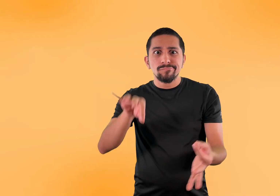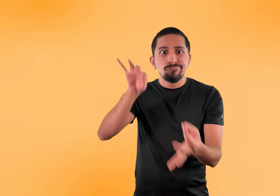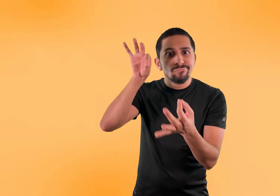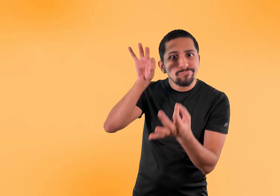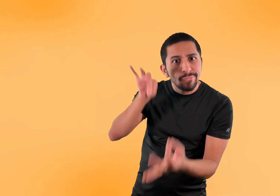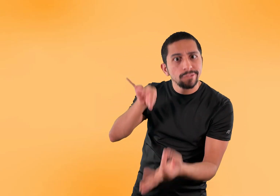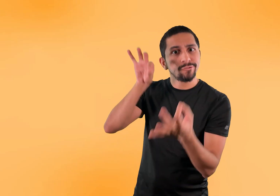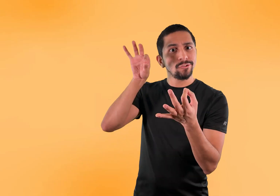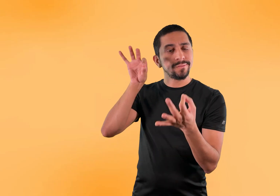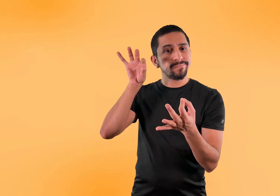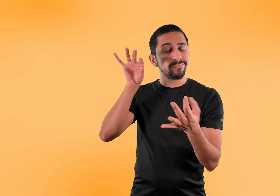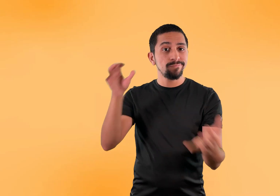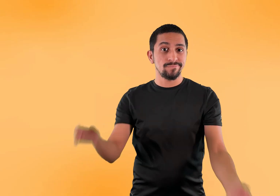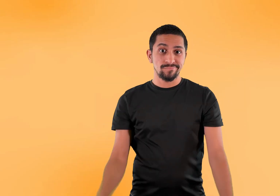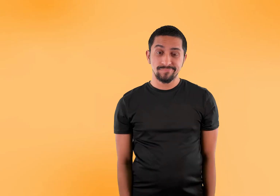and accurately.